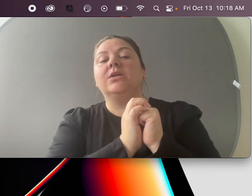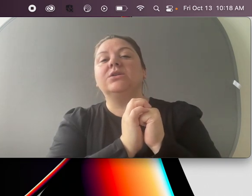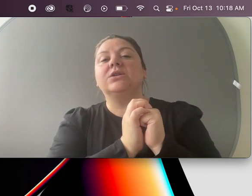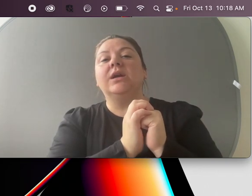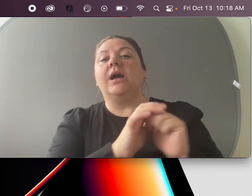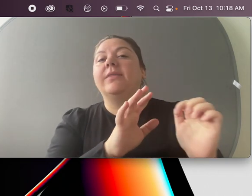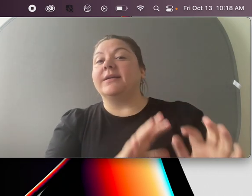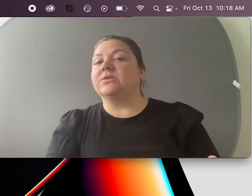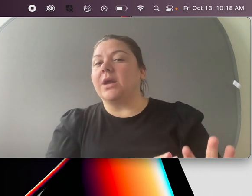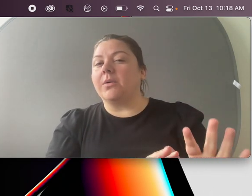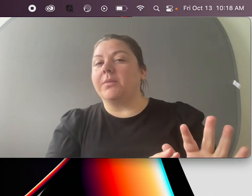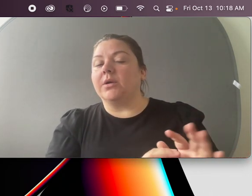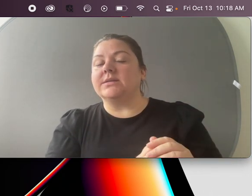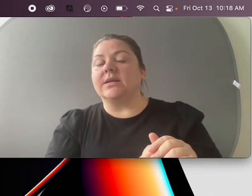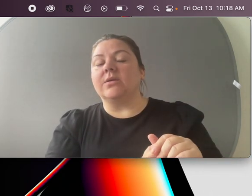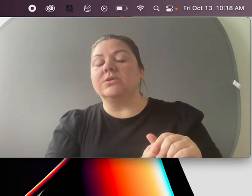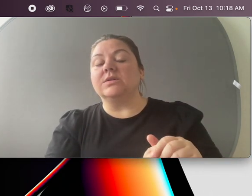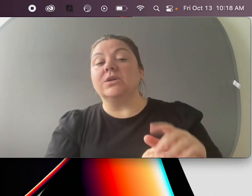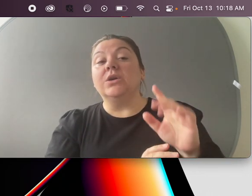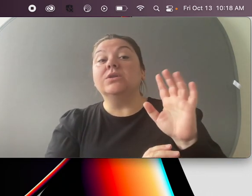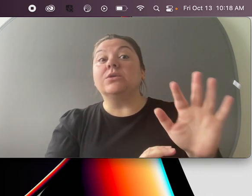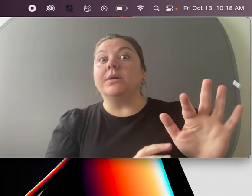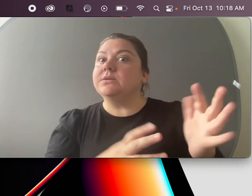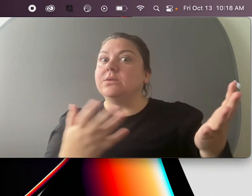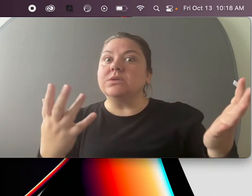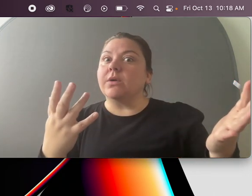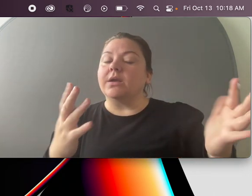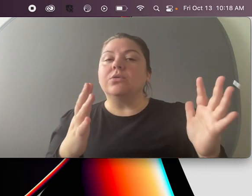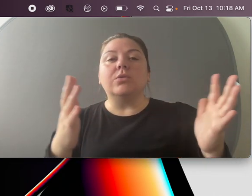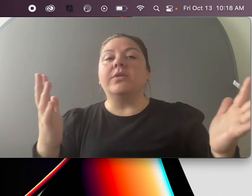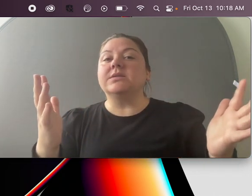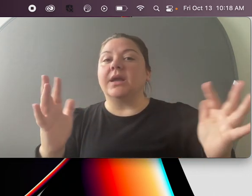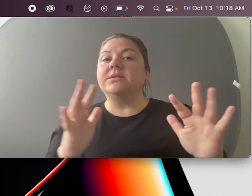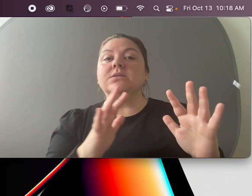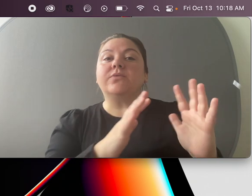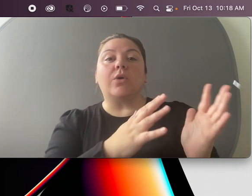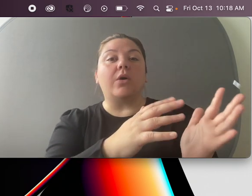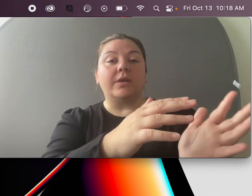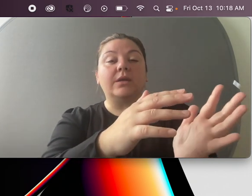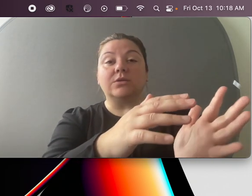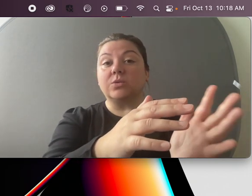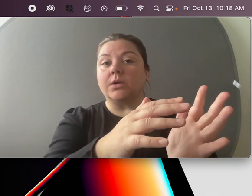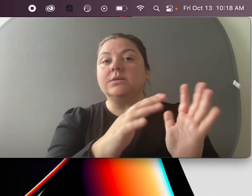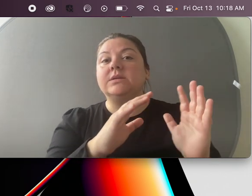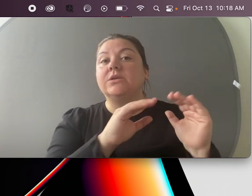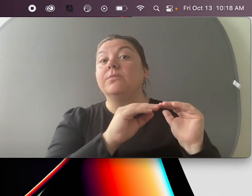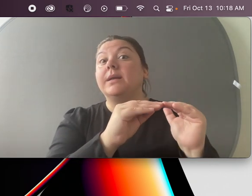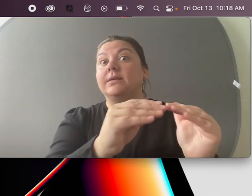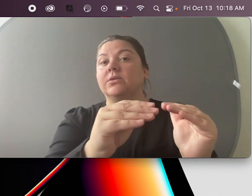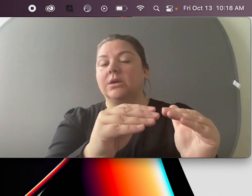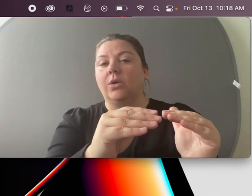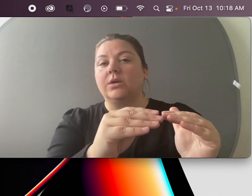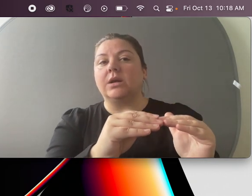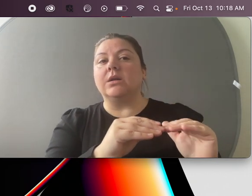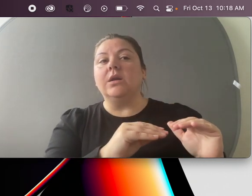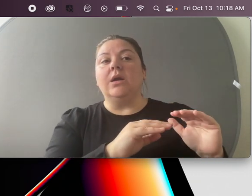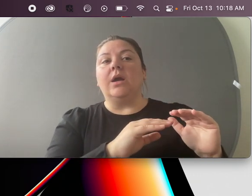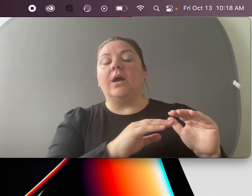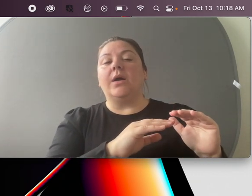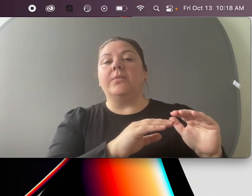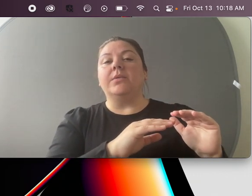coded English, and that's not what American Sign Language is. So what you did was great. You knew all the signs for all the English words, and you manually coded